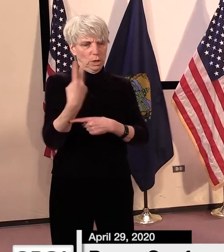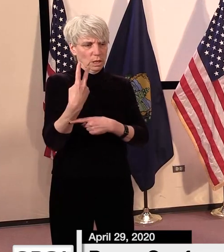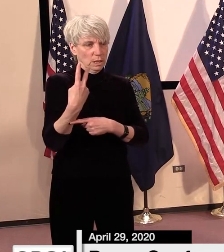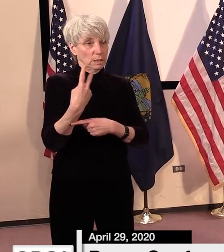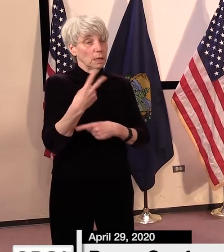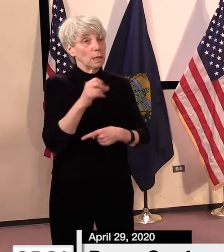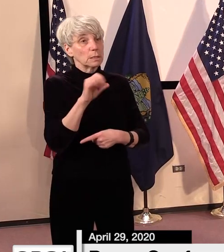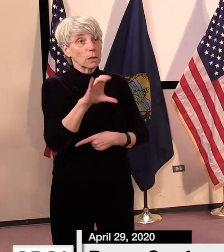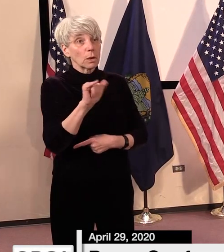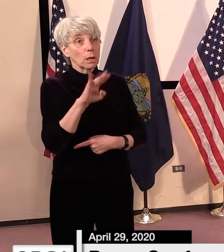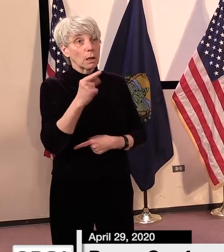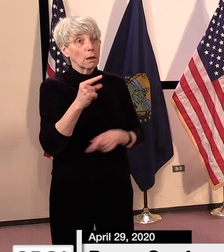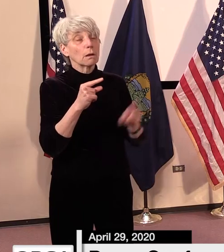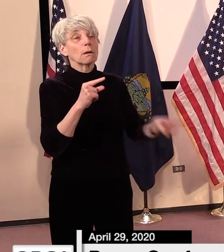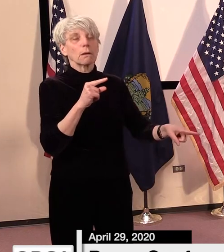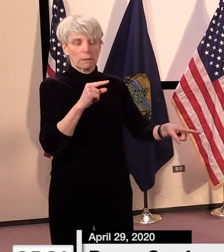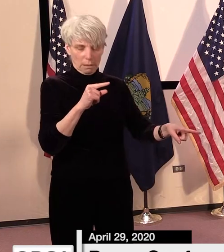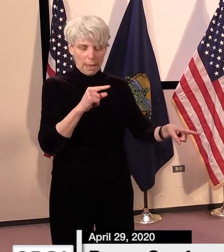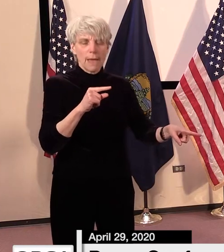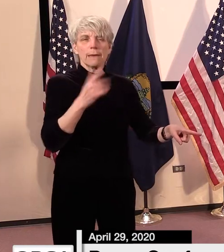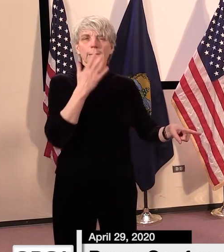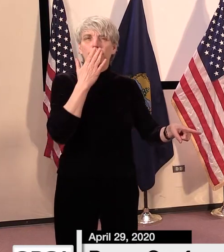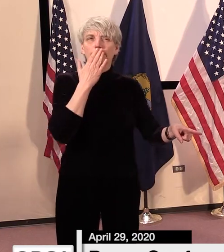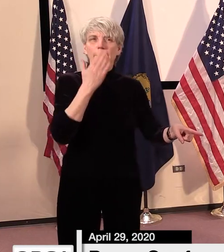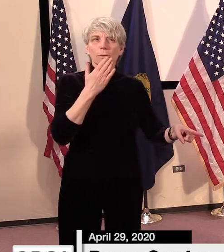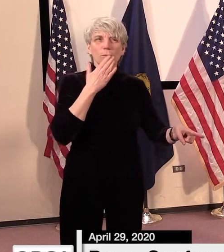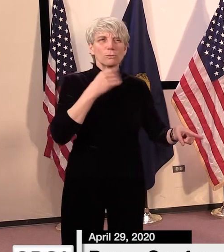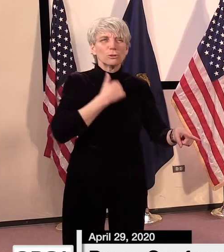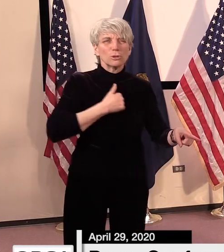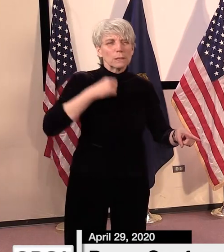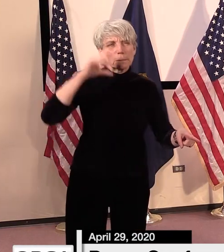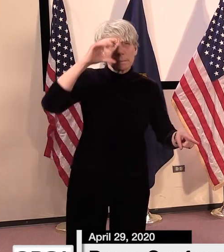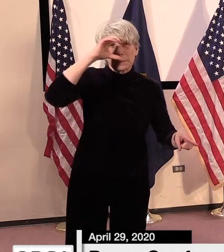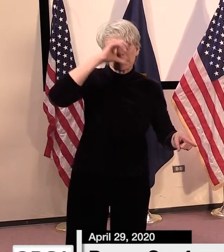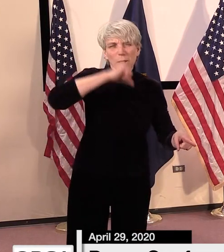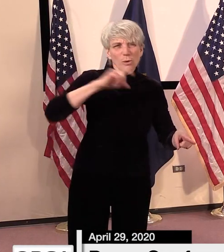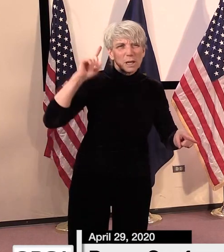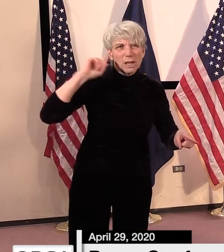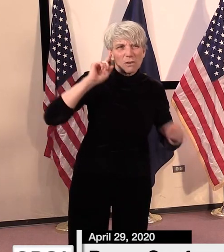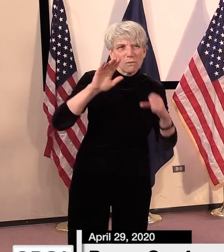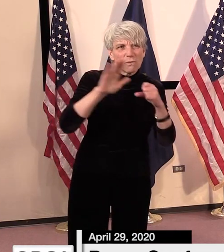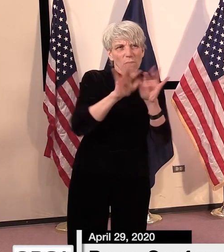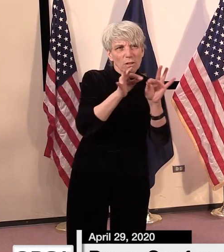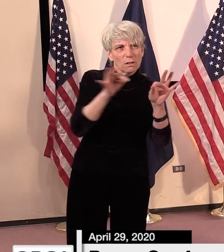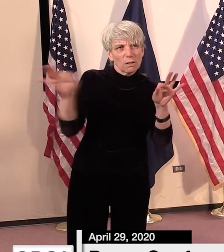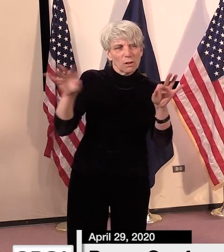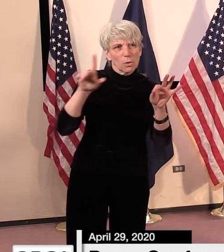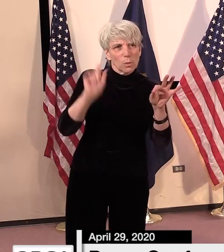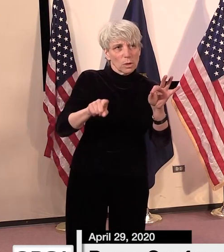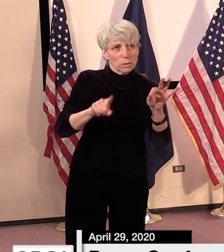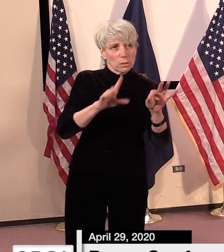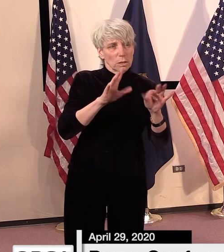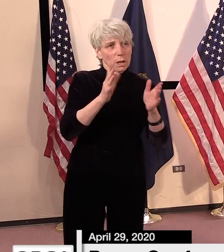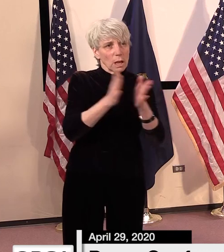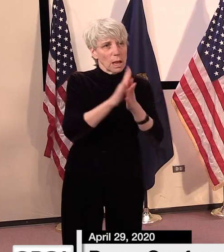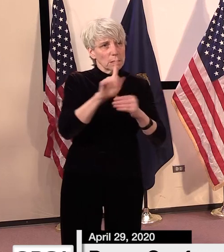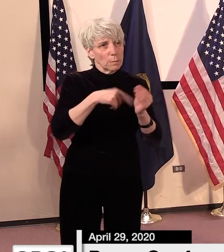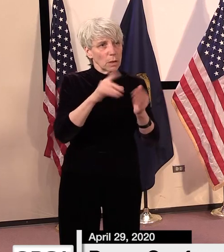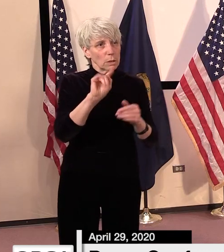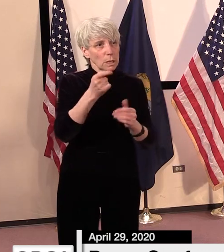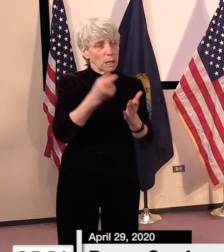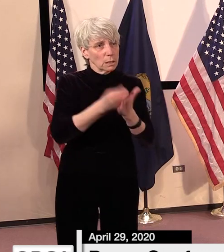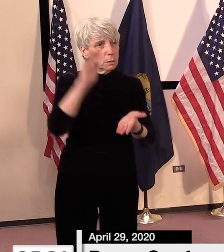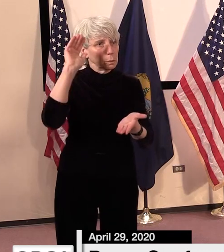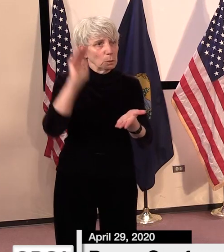Thank you, Governor. I'm not quite sure I heard the gist of the question about, is it about the revenues? It was